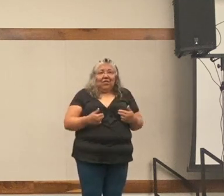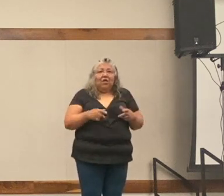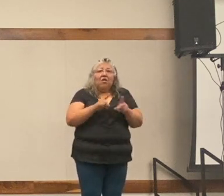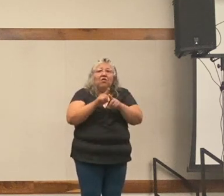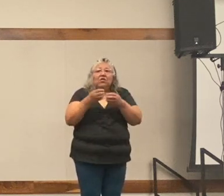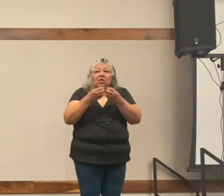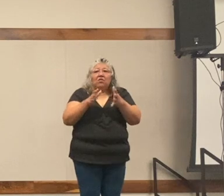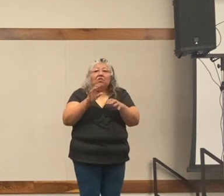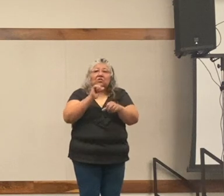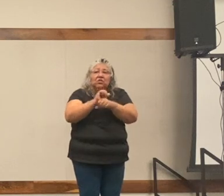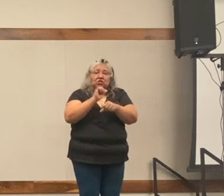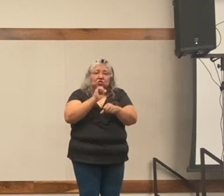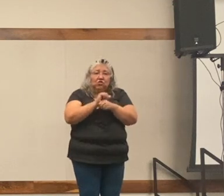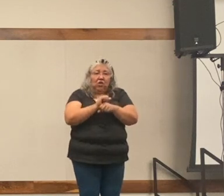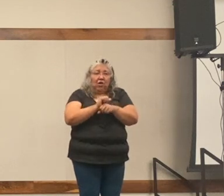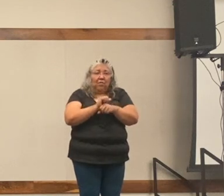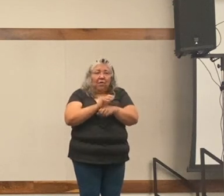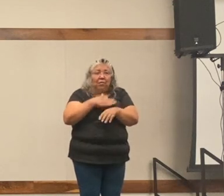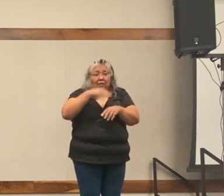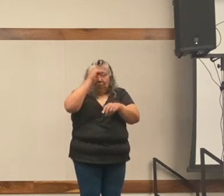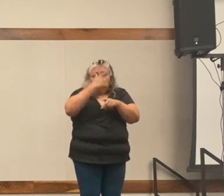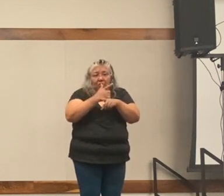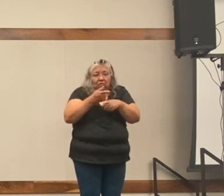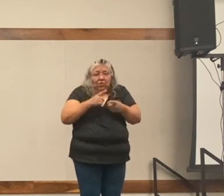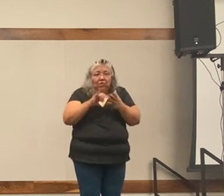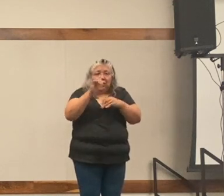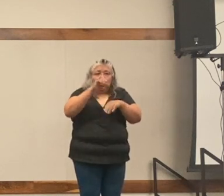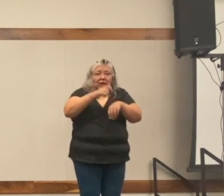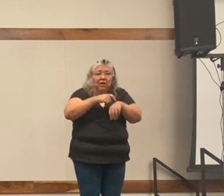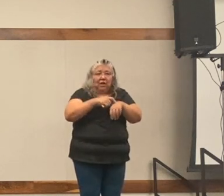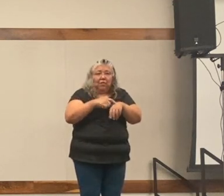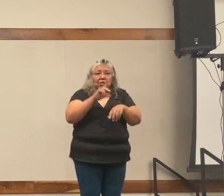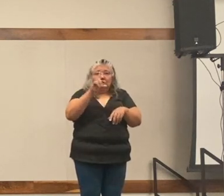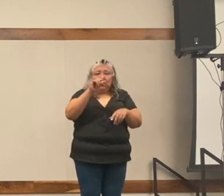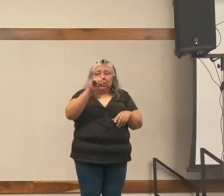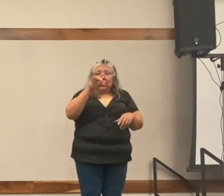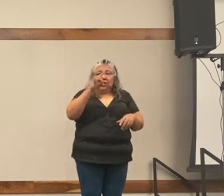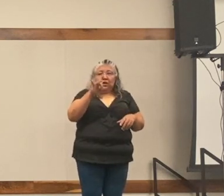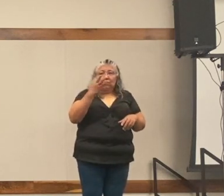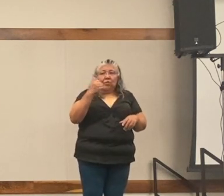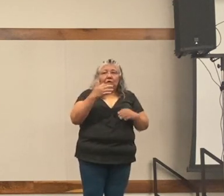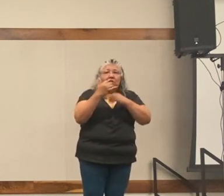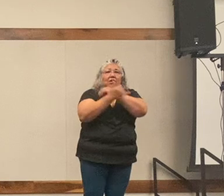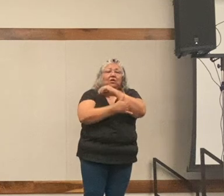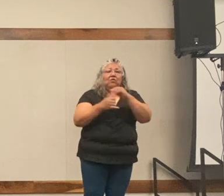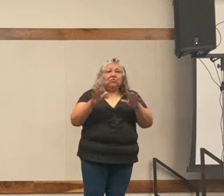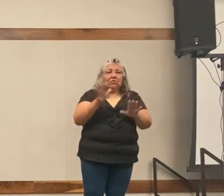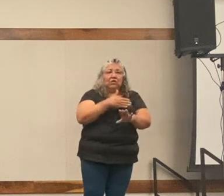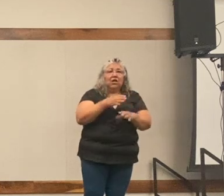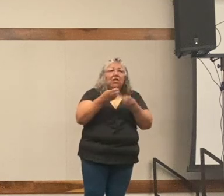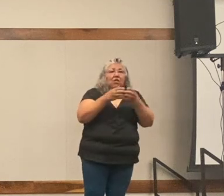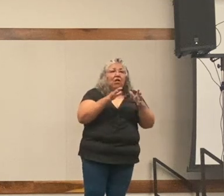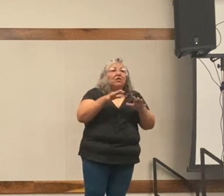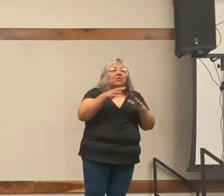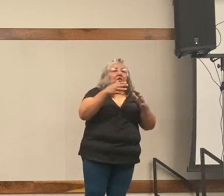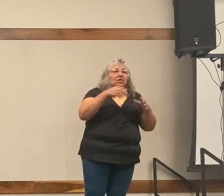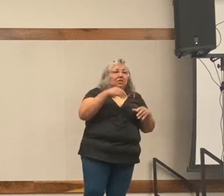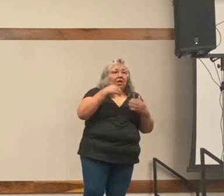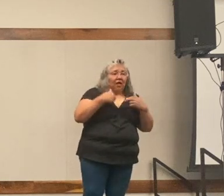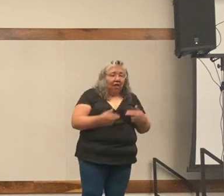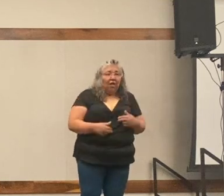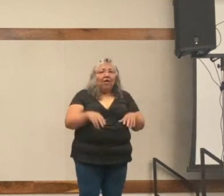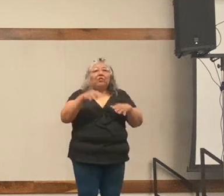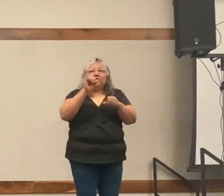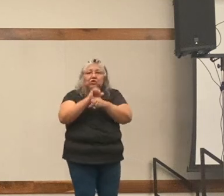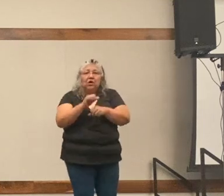also lost his job. So my brother at that moment in 2018 was a country song, right? So he lost his health. He lost his job. He